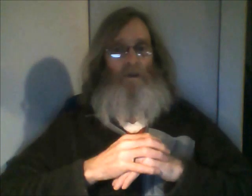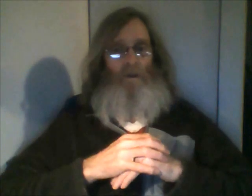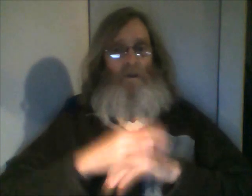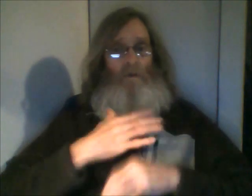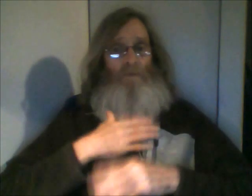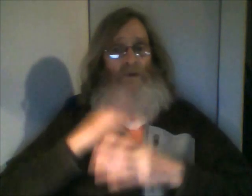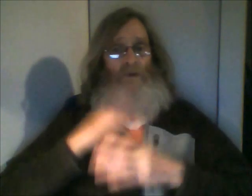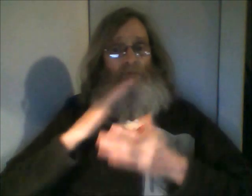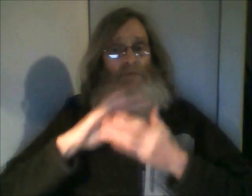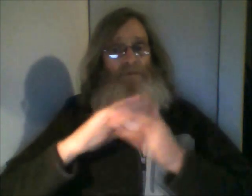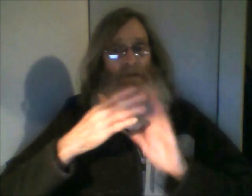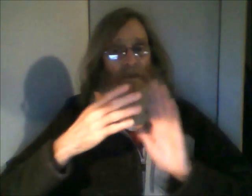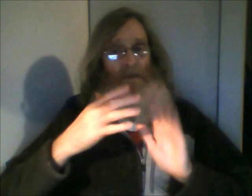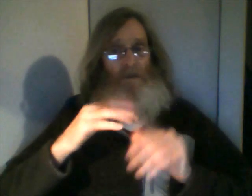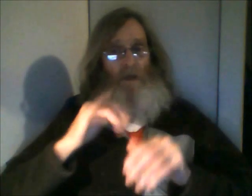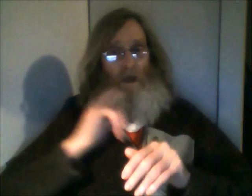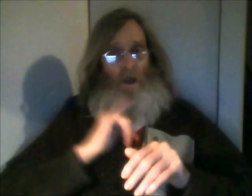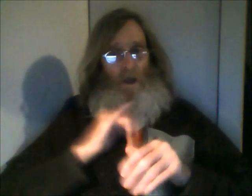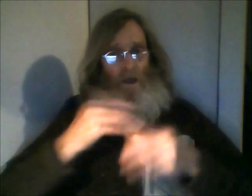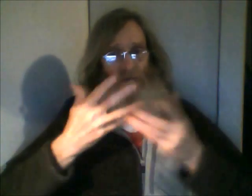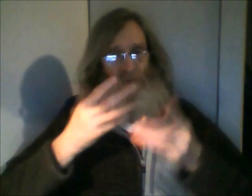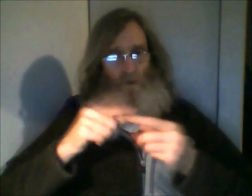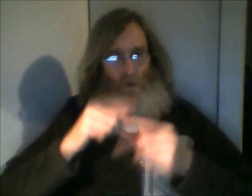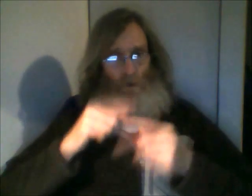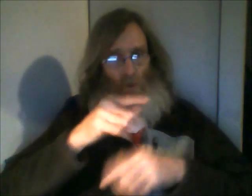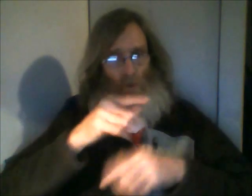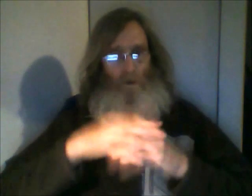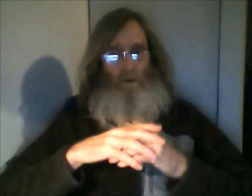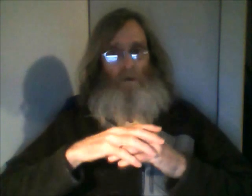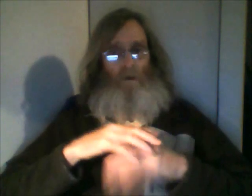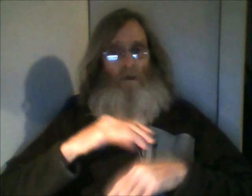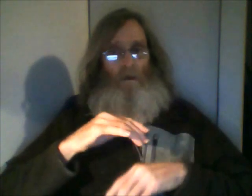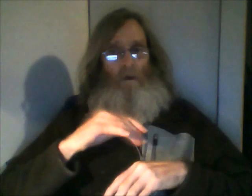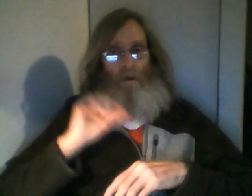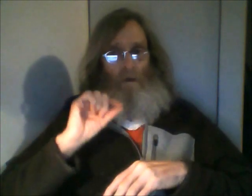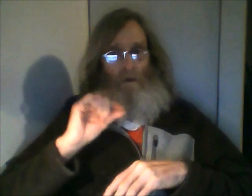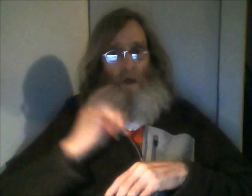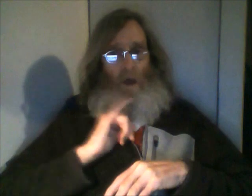Between each of these tests, it sterilizes every single probe in a wash solution.